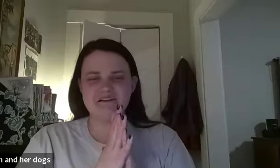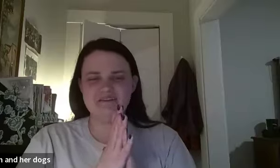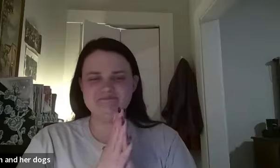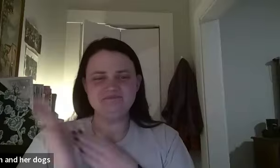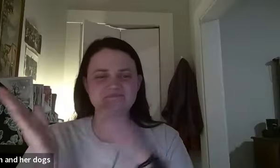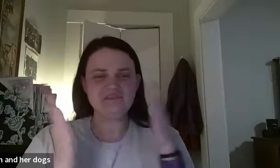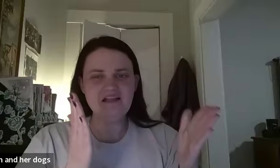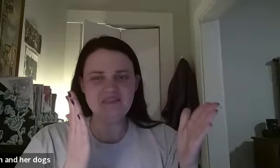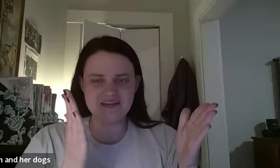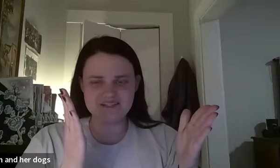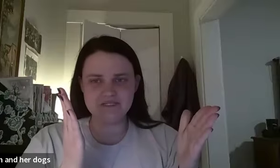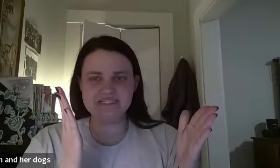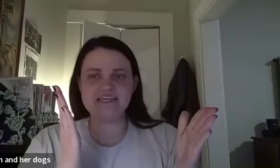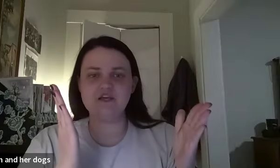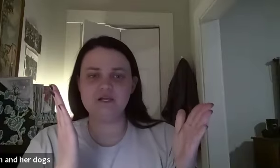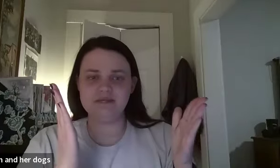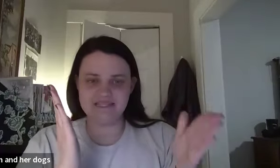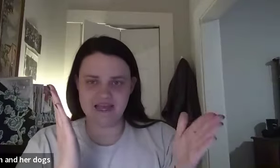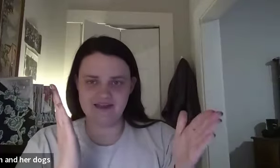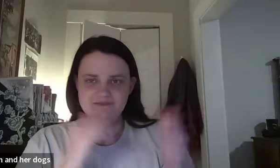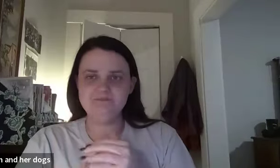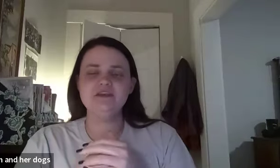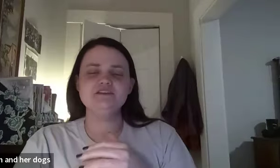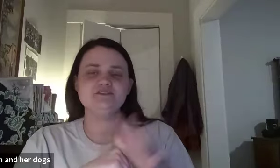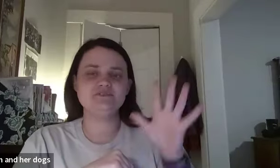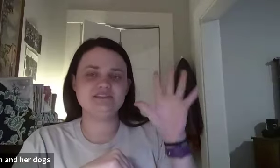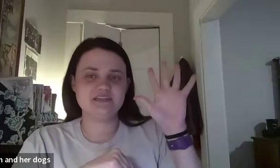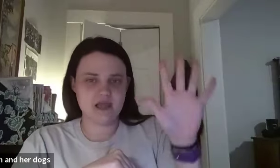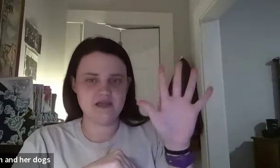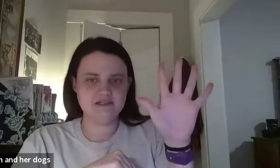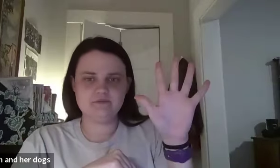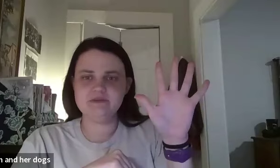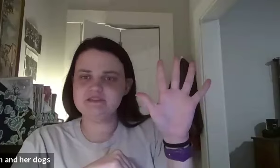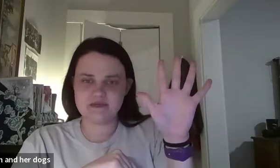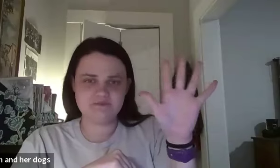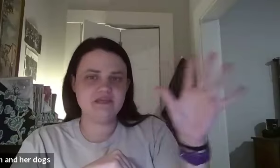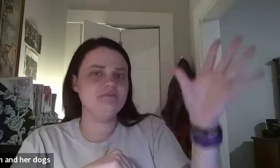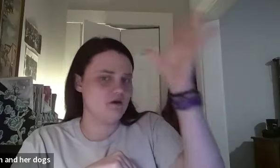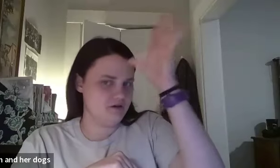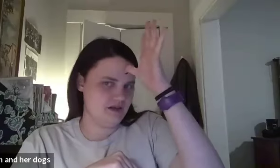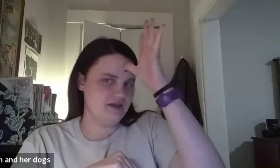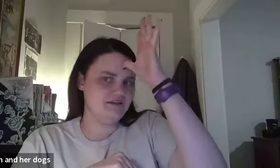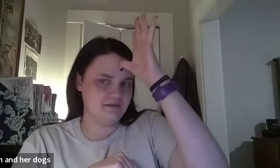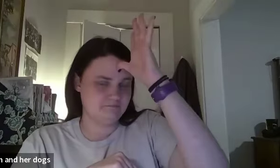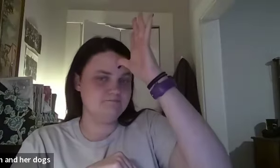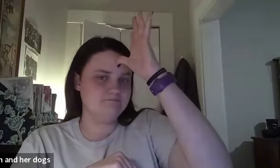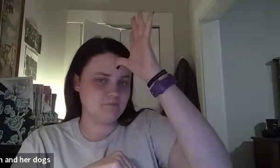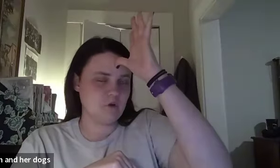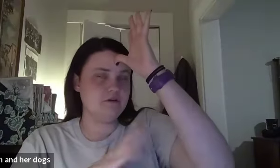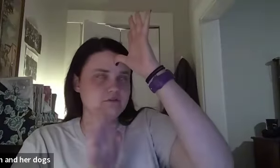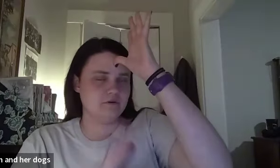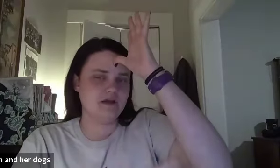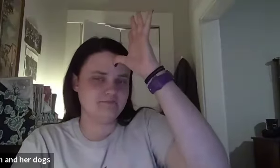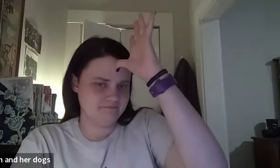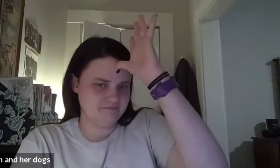Okay. The next one is then going to be dad. So dad is going to be the same thing, but on your head. Yep. Or on your forehead.